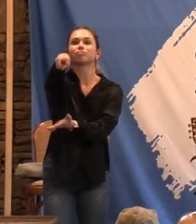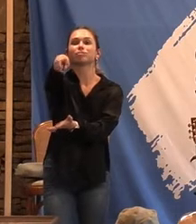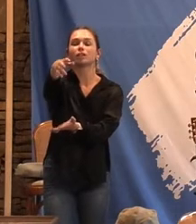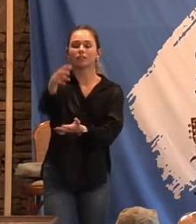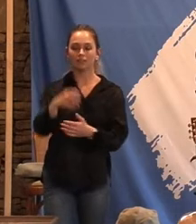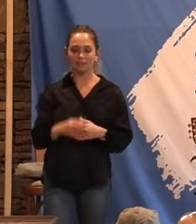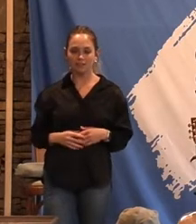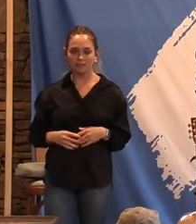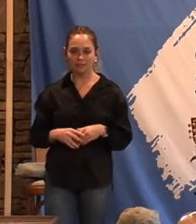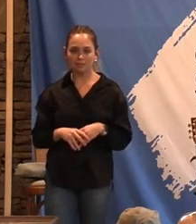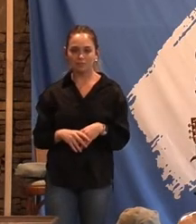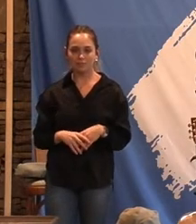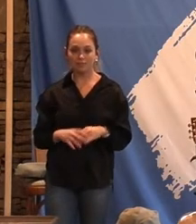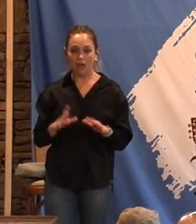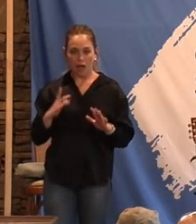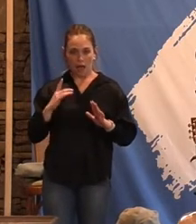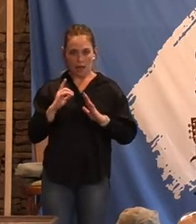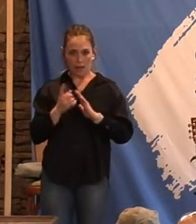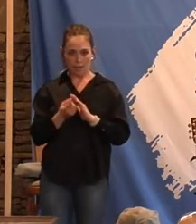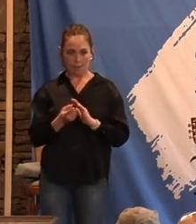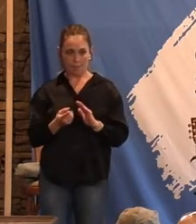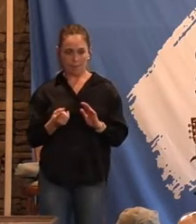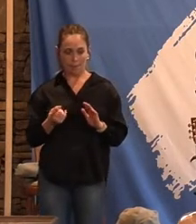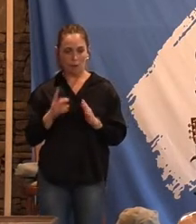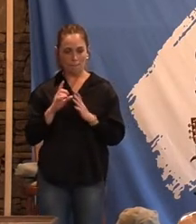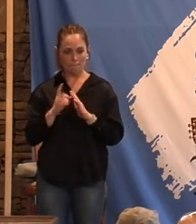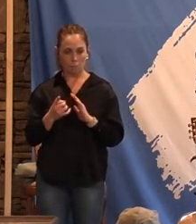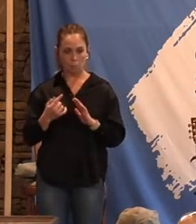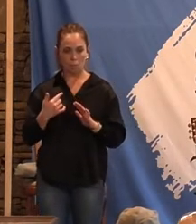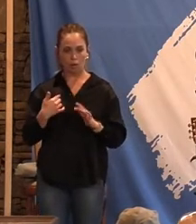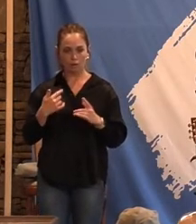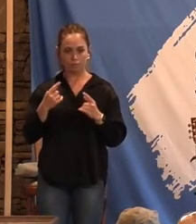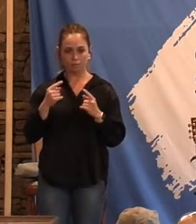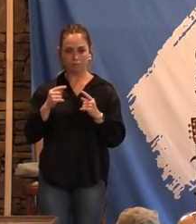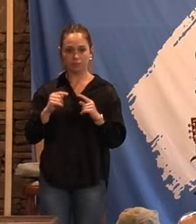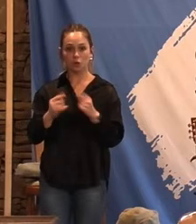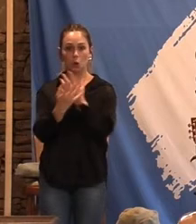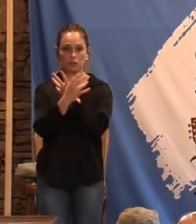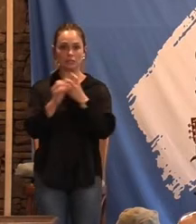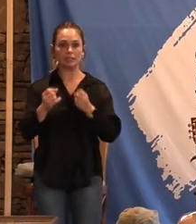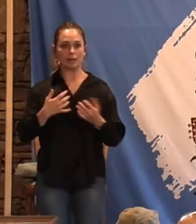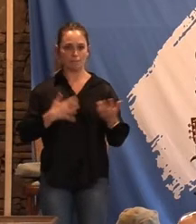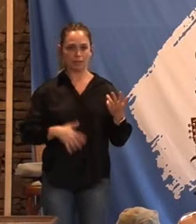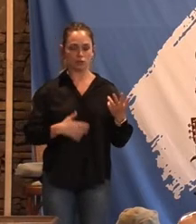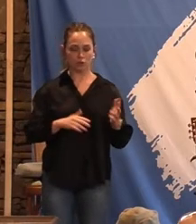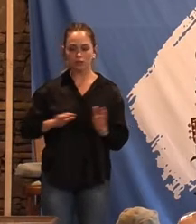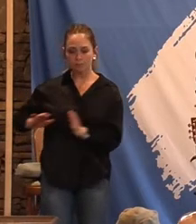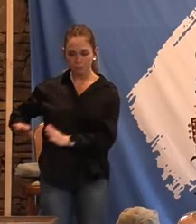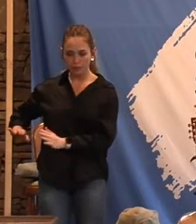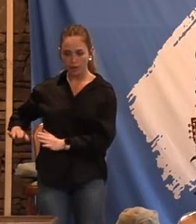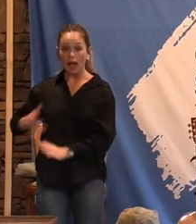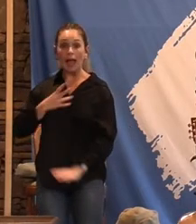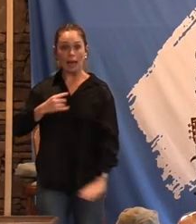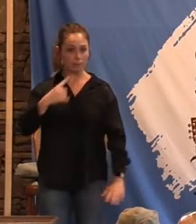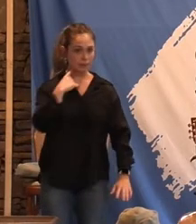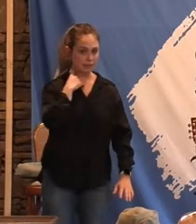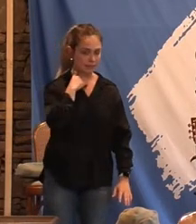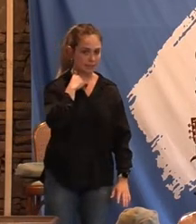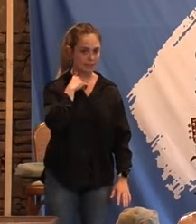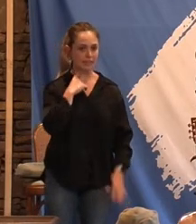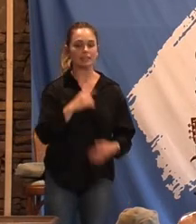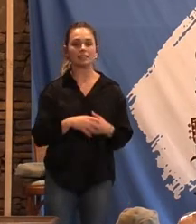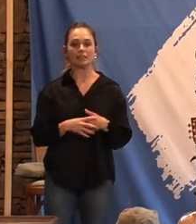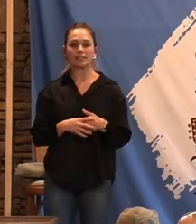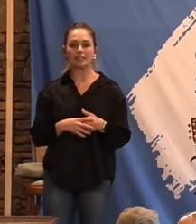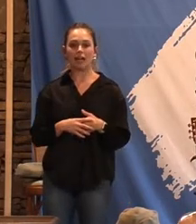direction. I had a moment where I'm trying to save my guitar and my neck and